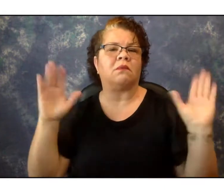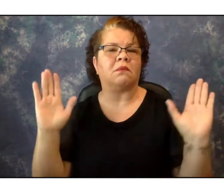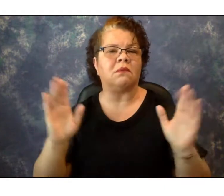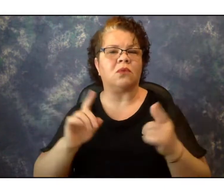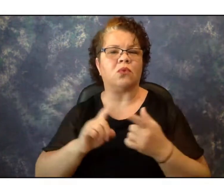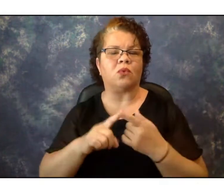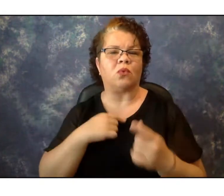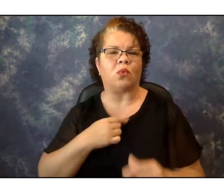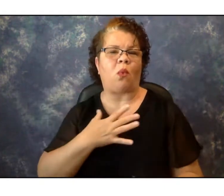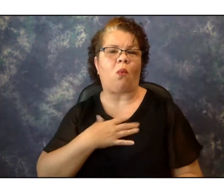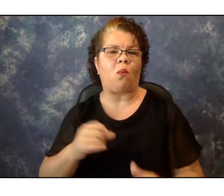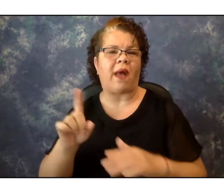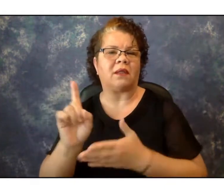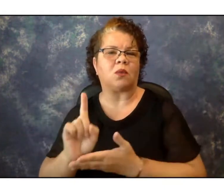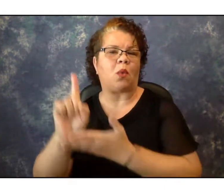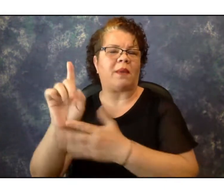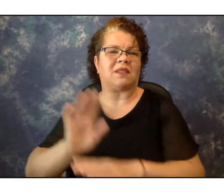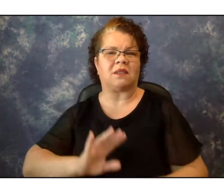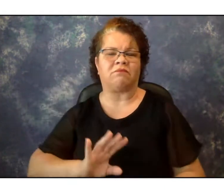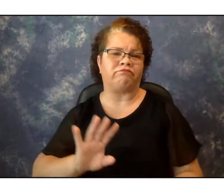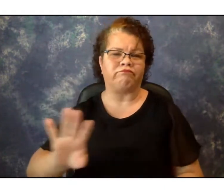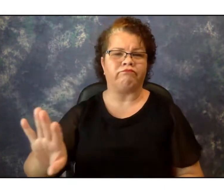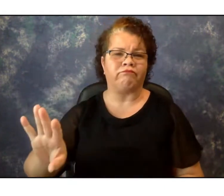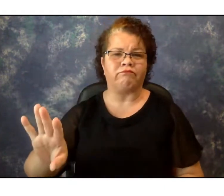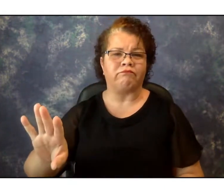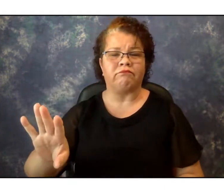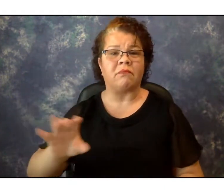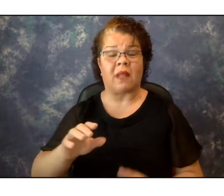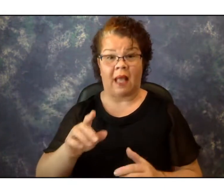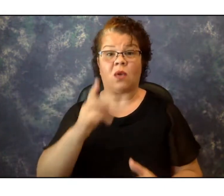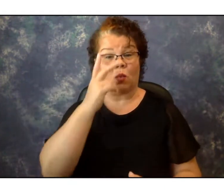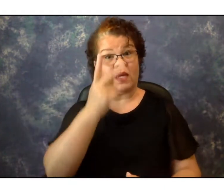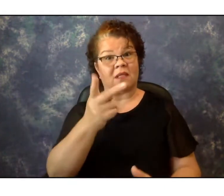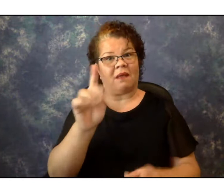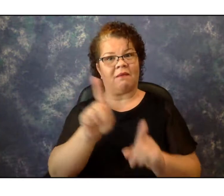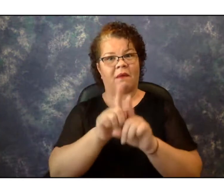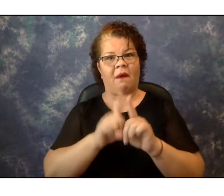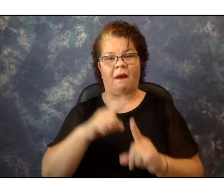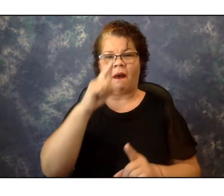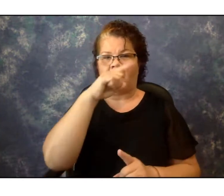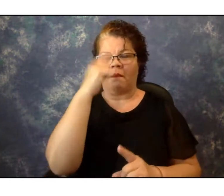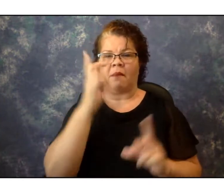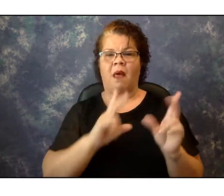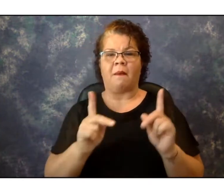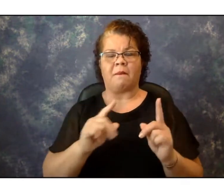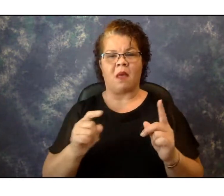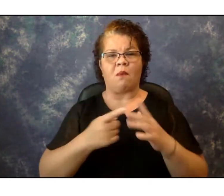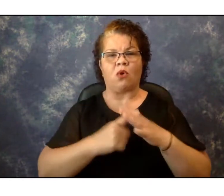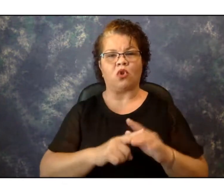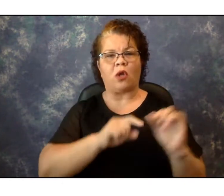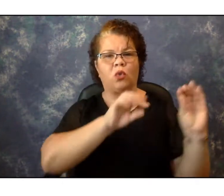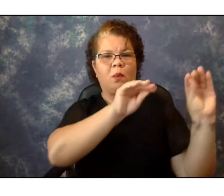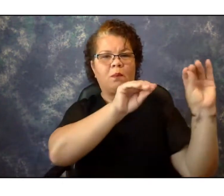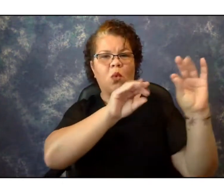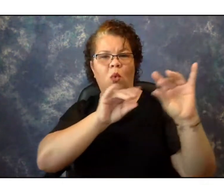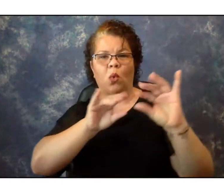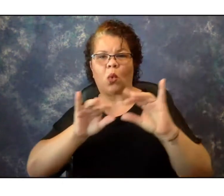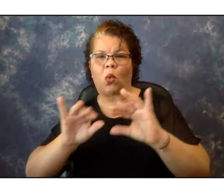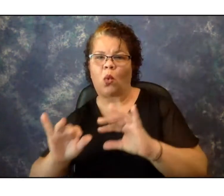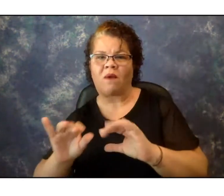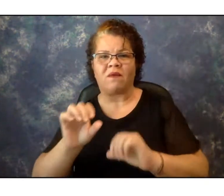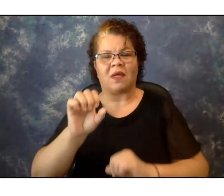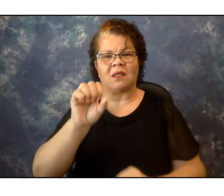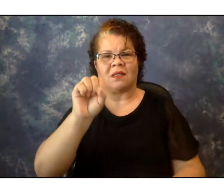right? And we see that even as Black folks return south, right? When we think about Georgia and what have